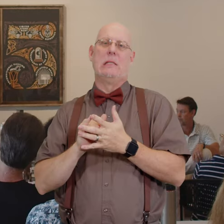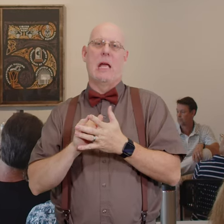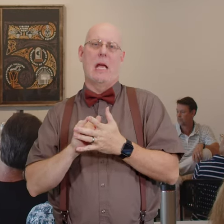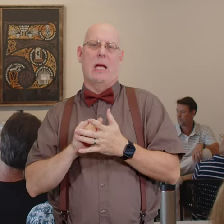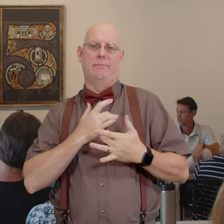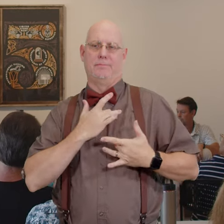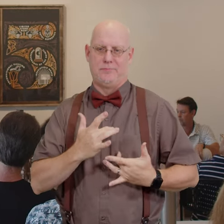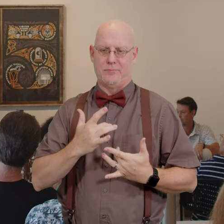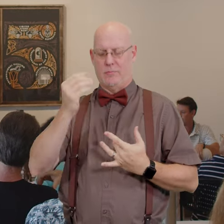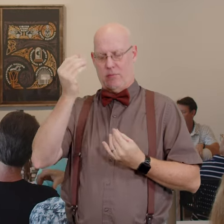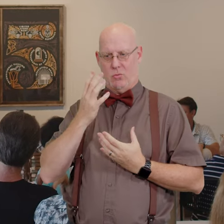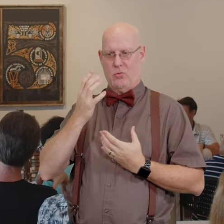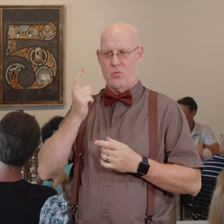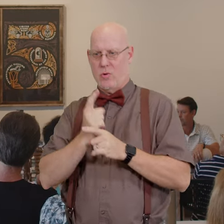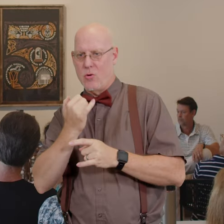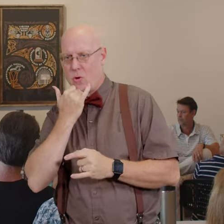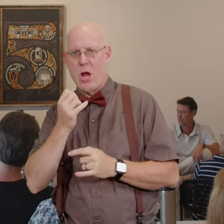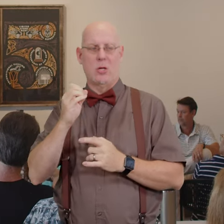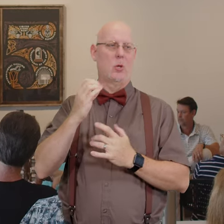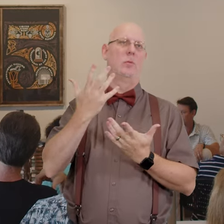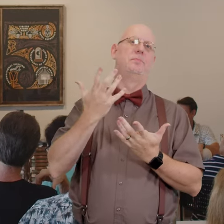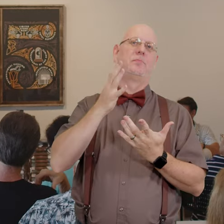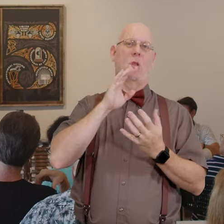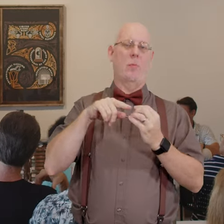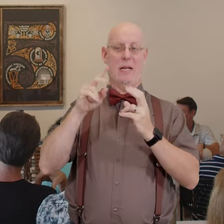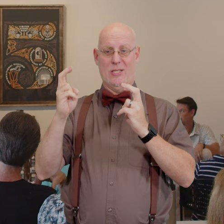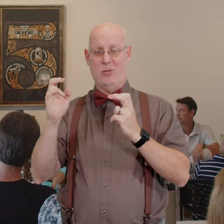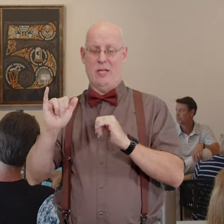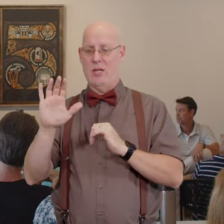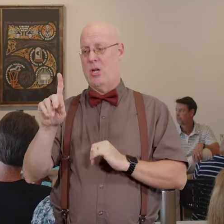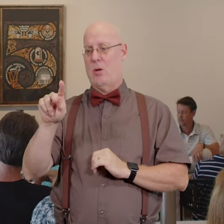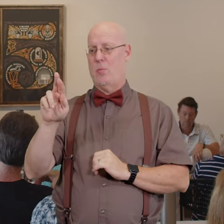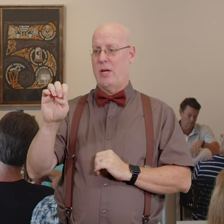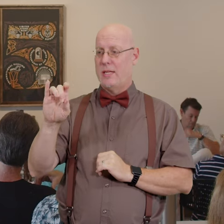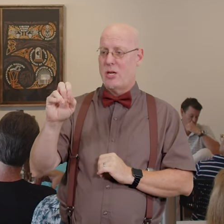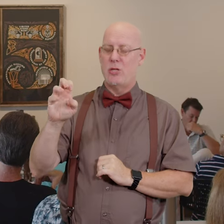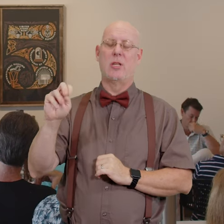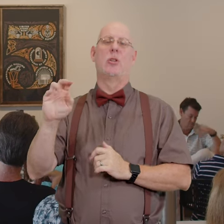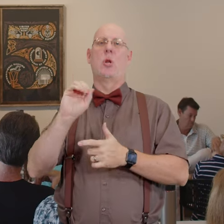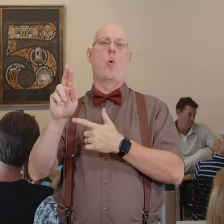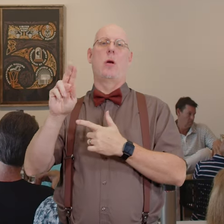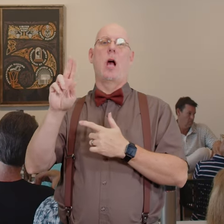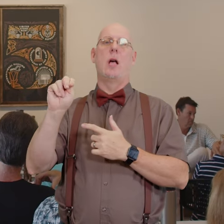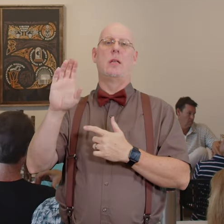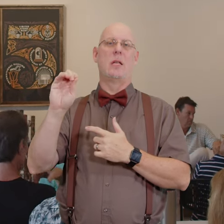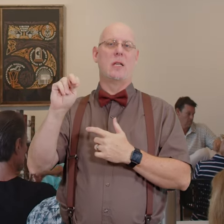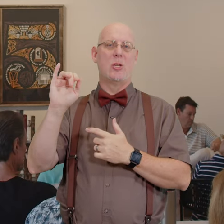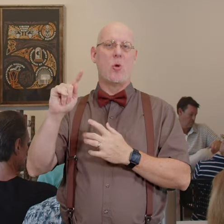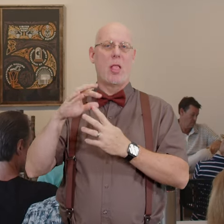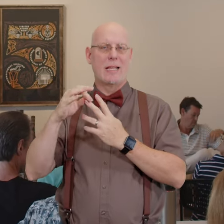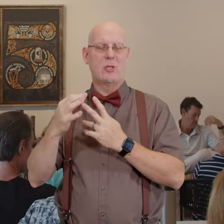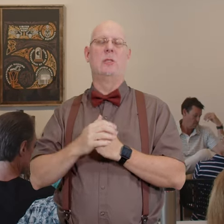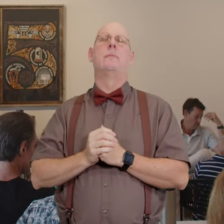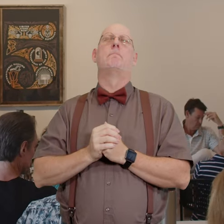it instinctually to tell us what is right and wrong. And so when it comes to an issue like predestination or unconditional election, if we're going